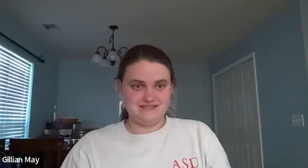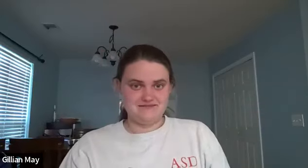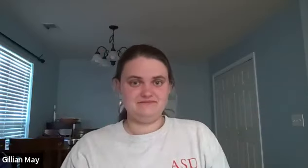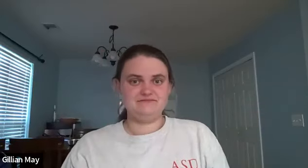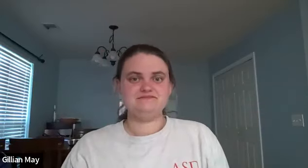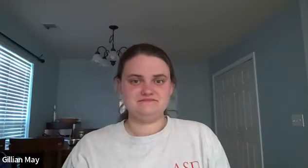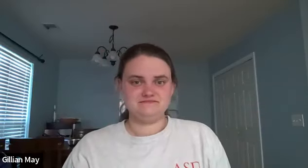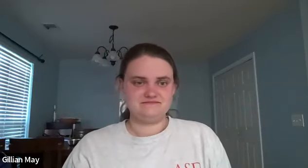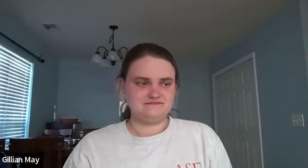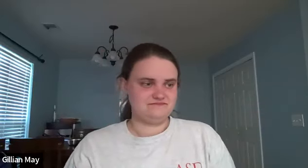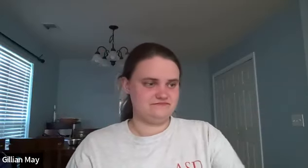artist.